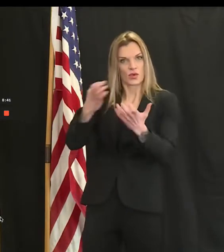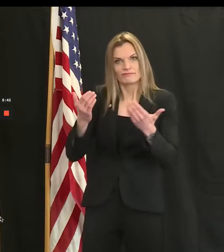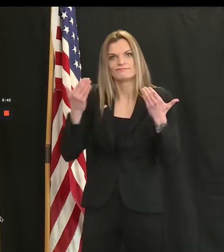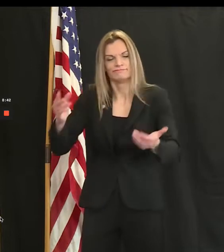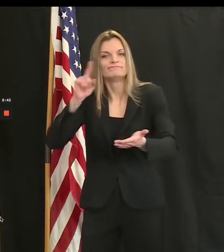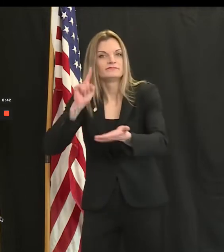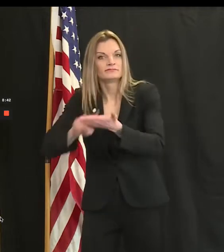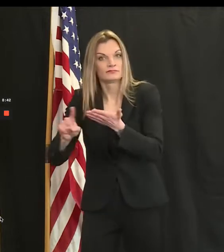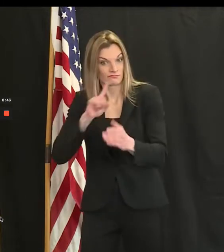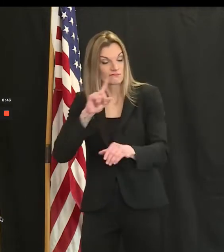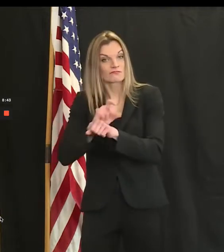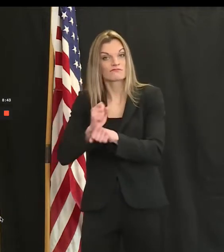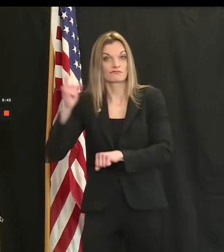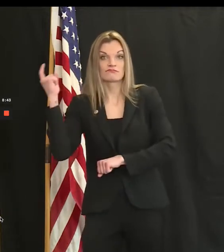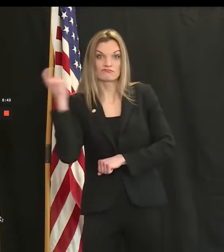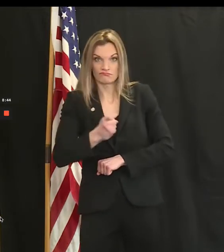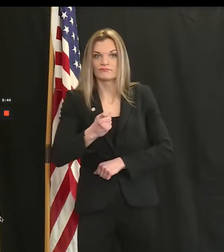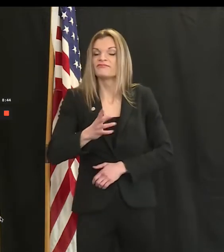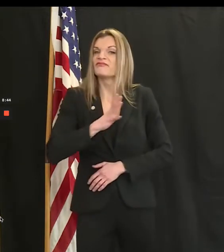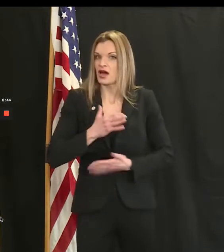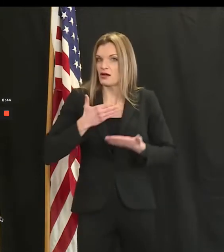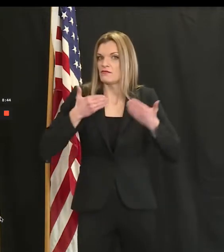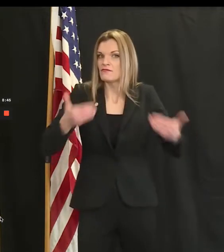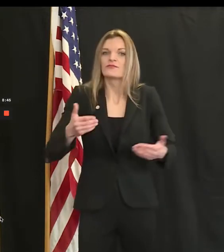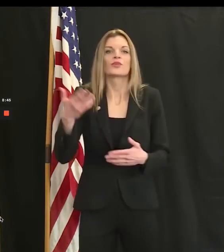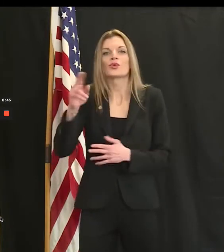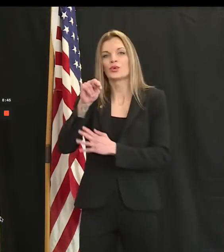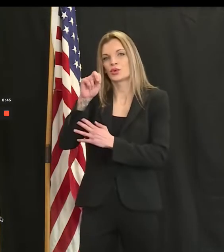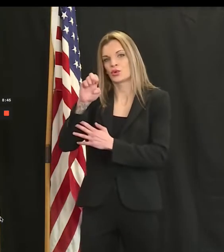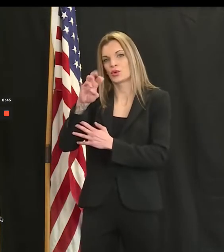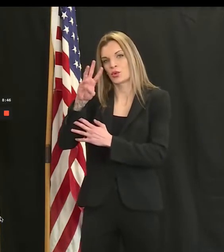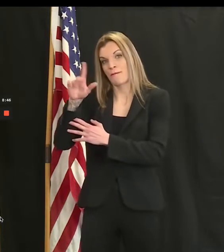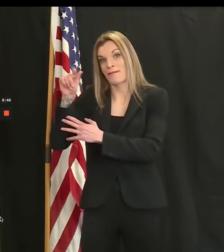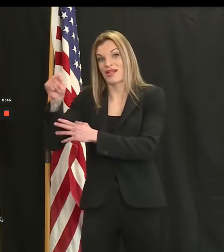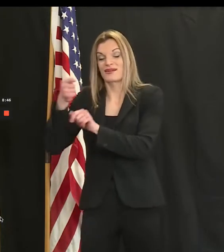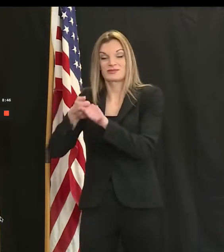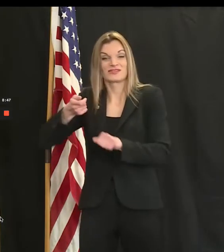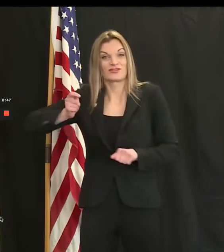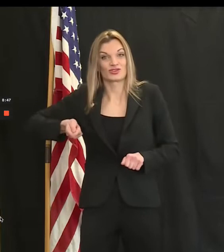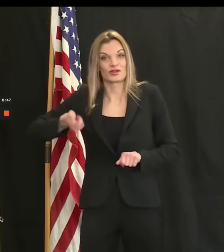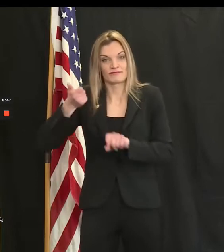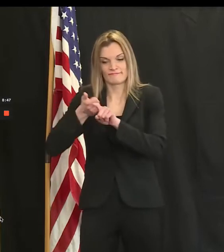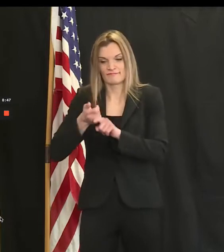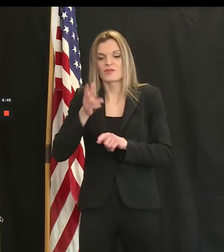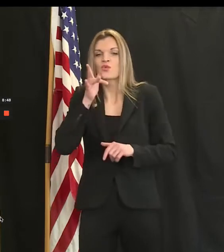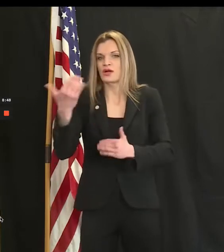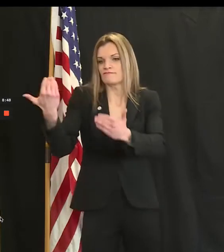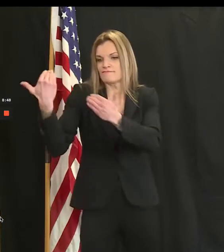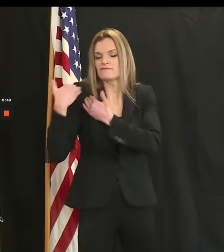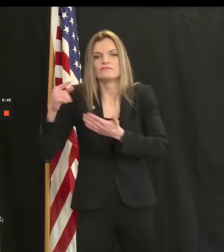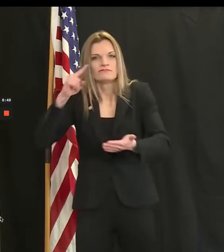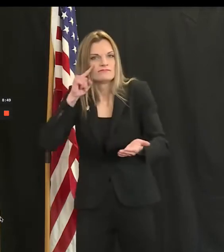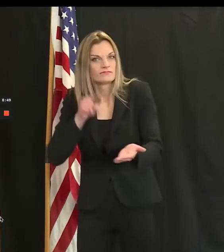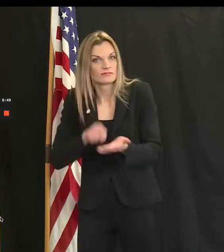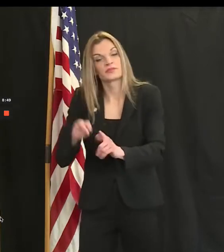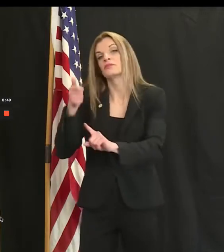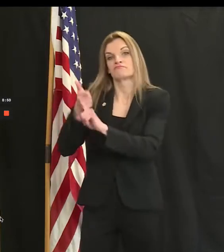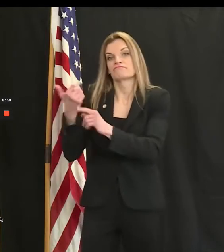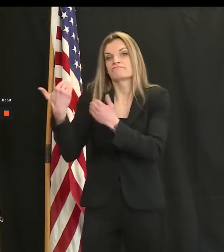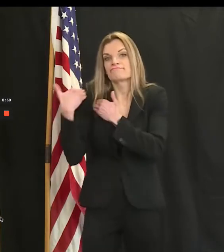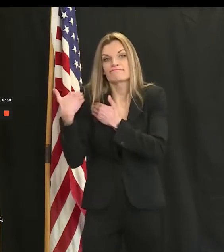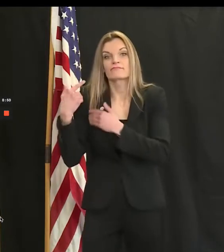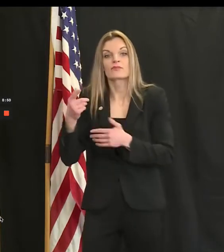the Honorable Judge David Newblatt was appointed by the chief judge to act as a one-man grand juror to investigate